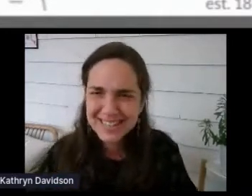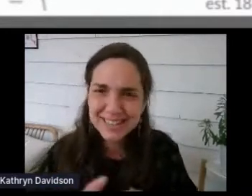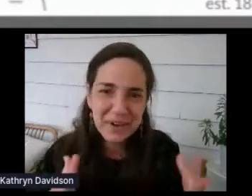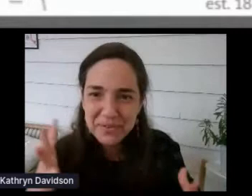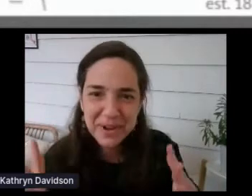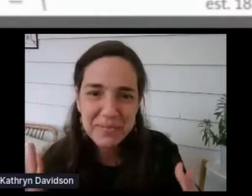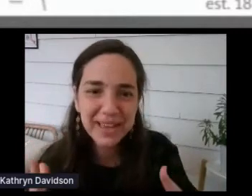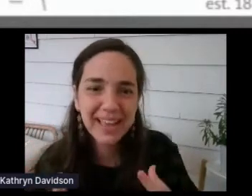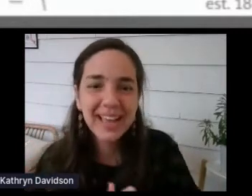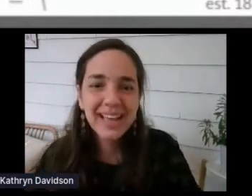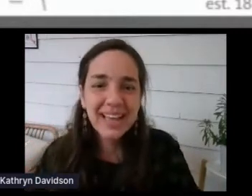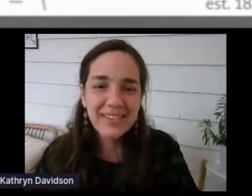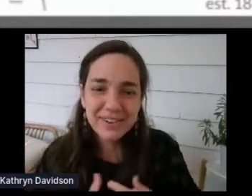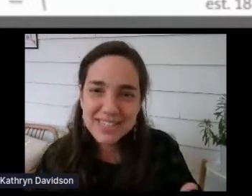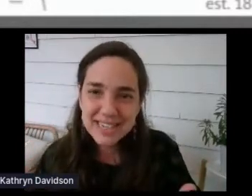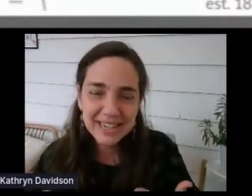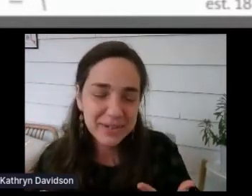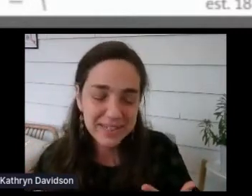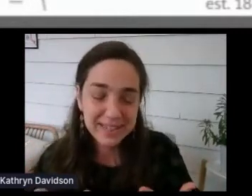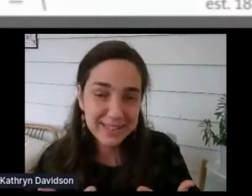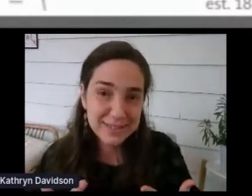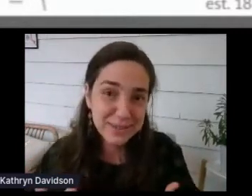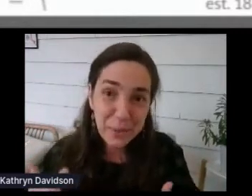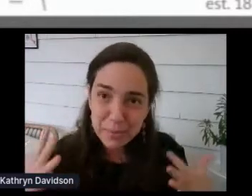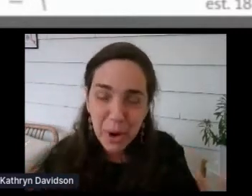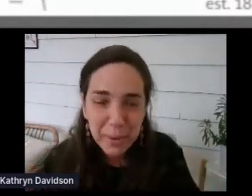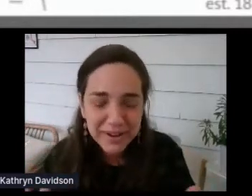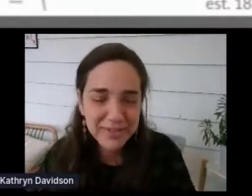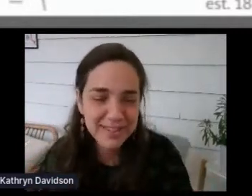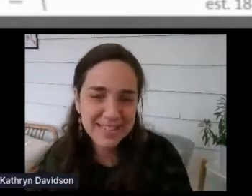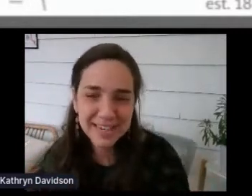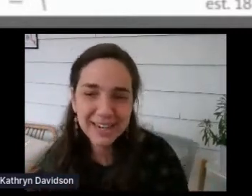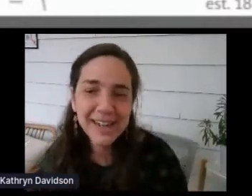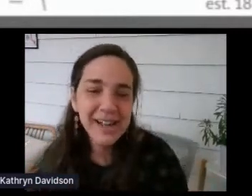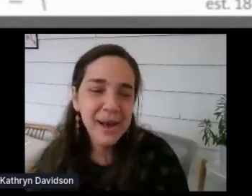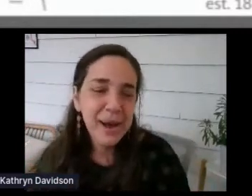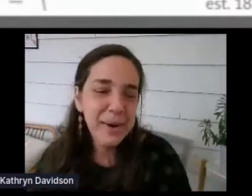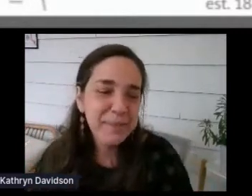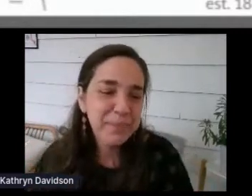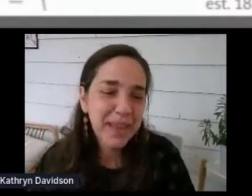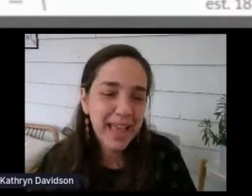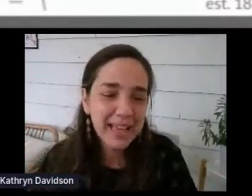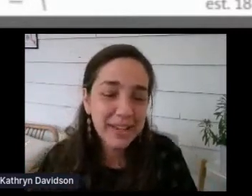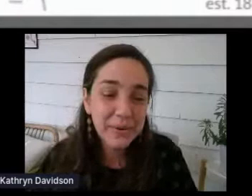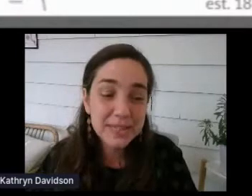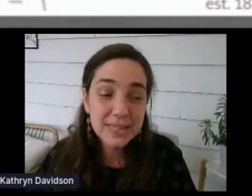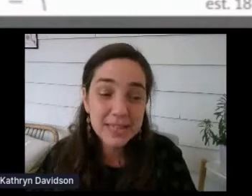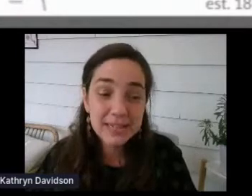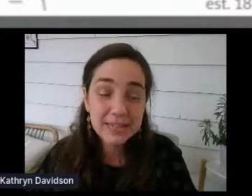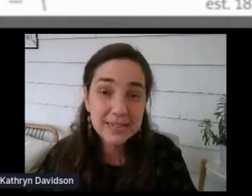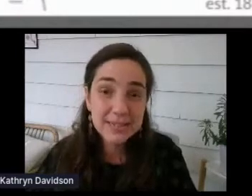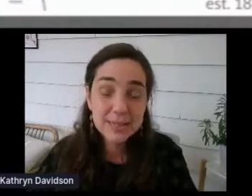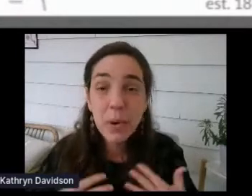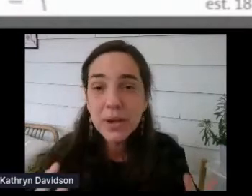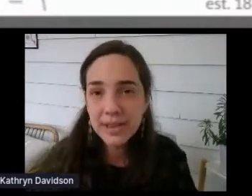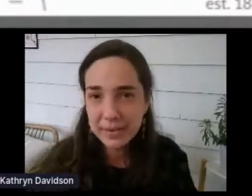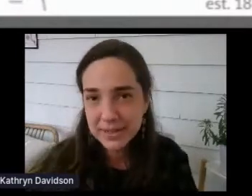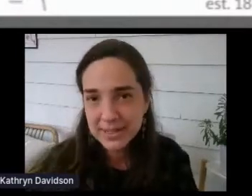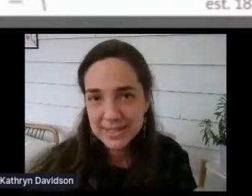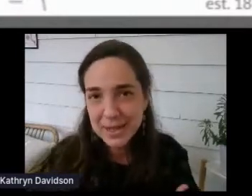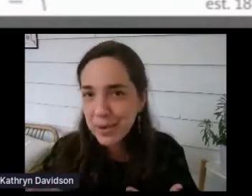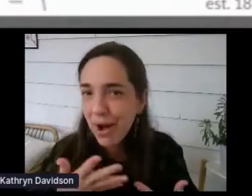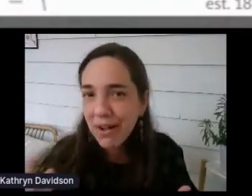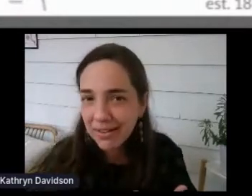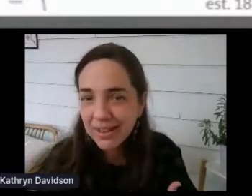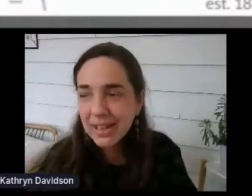is overcoming adversity, which I think is so appropriate for this year. And, you know, in spoken